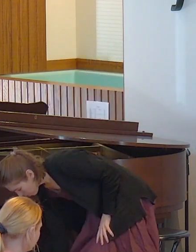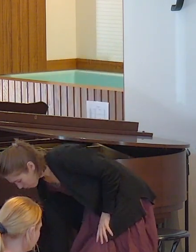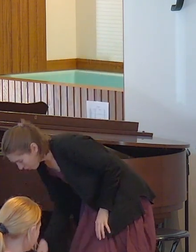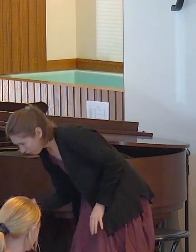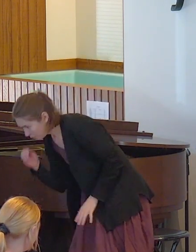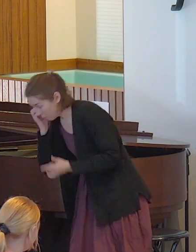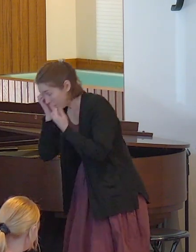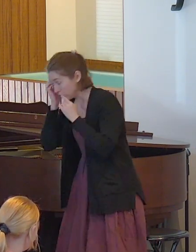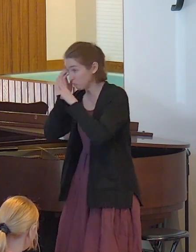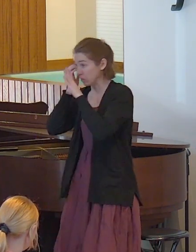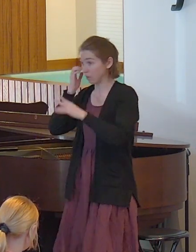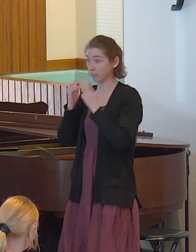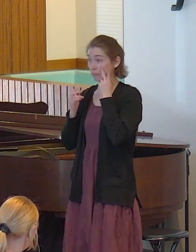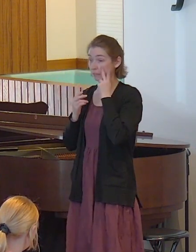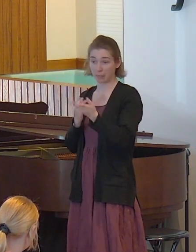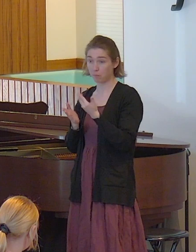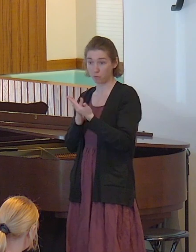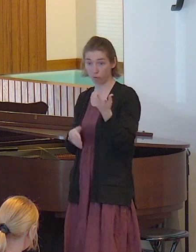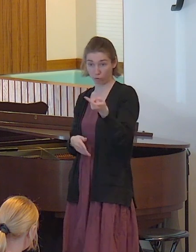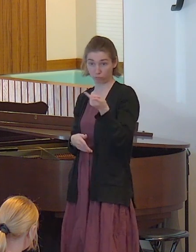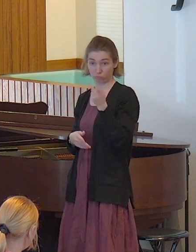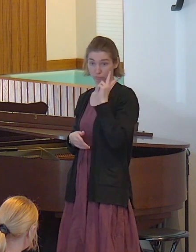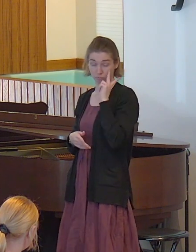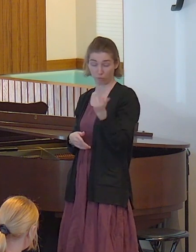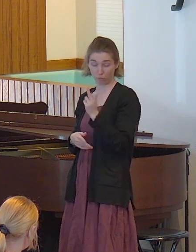Because you've never seen them before.